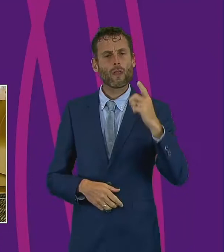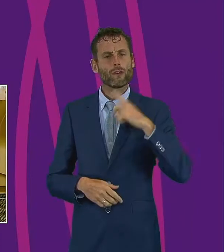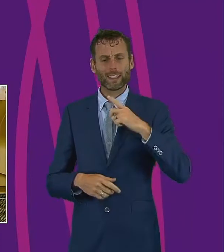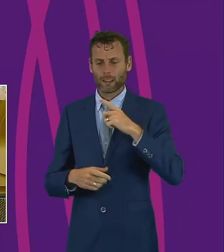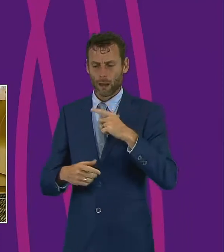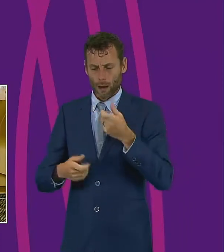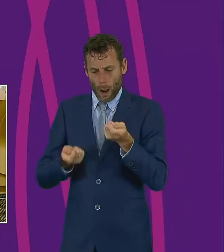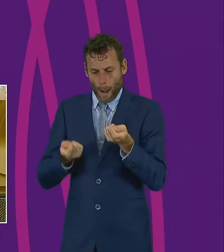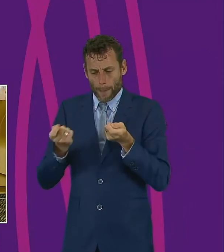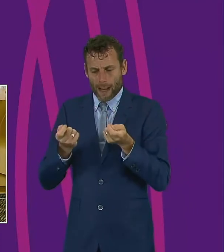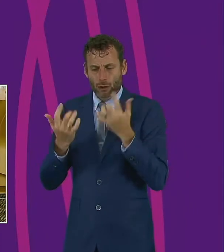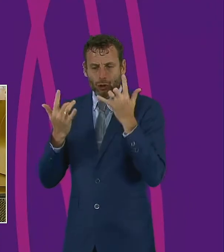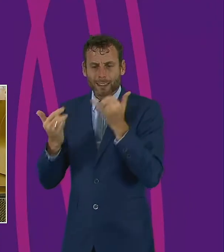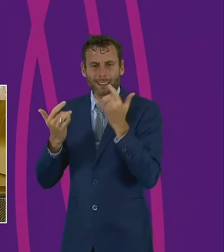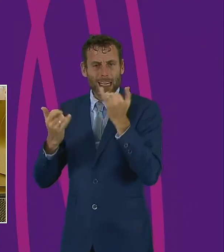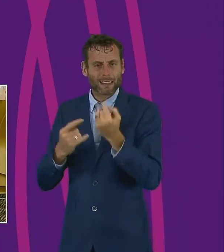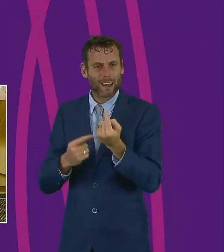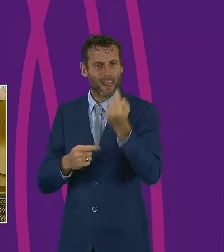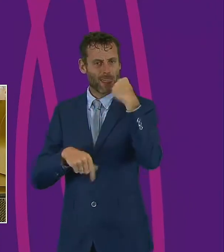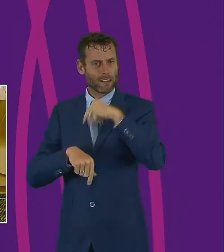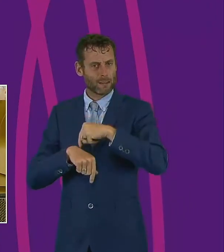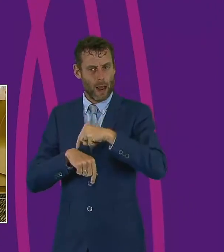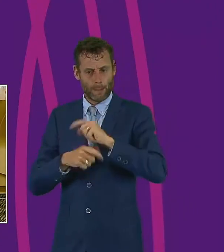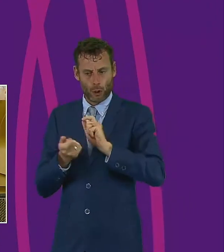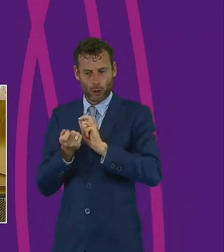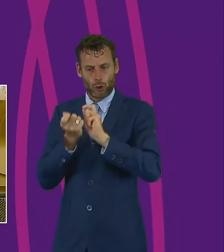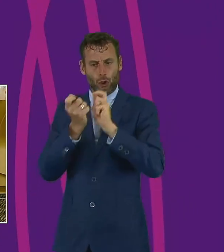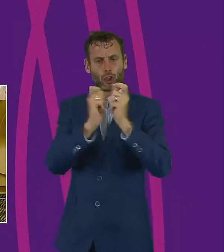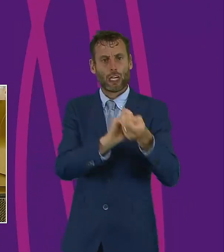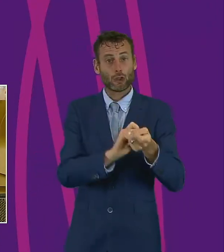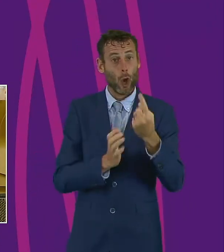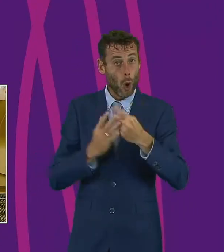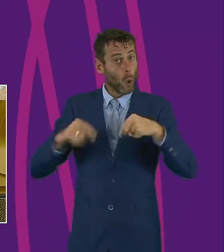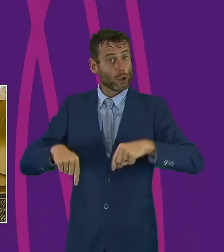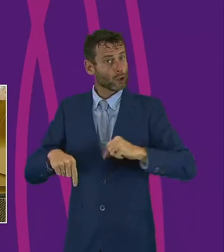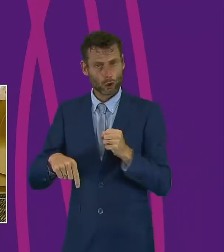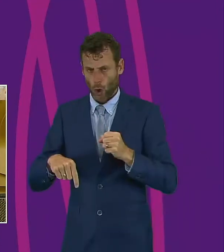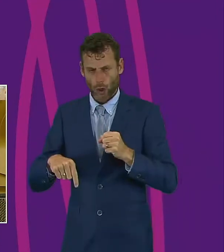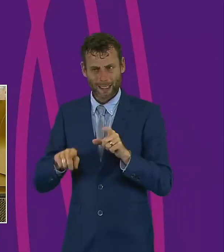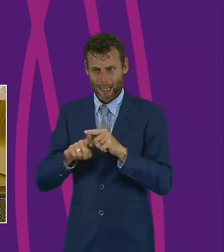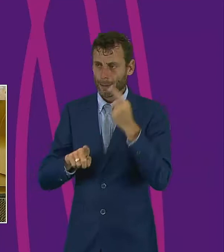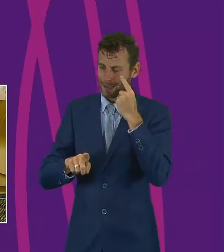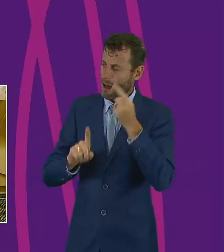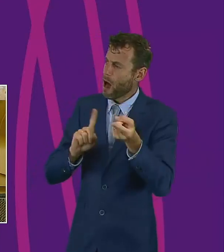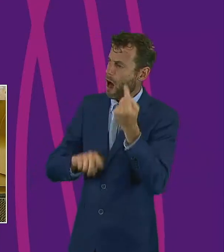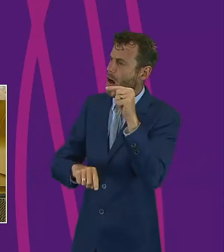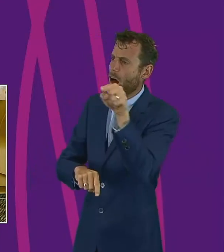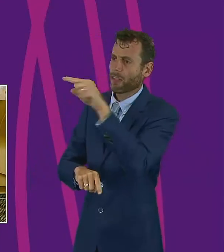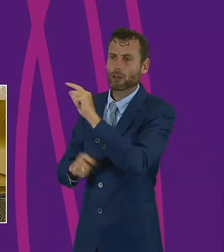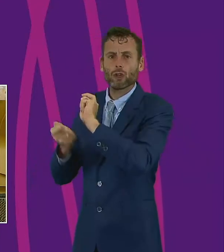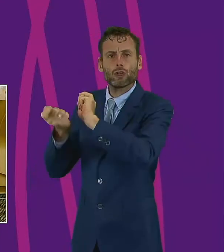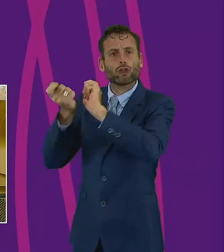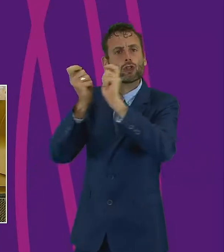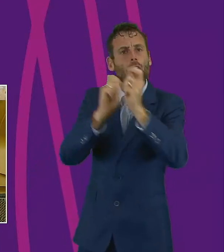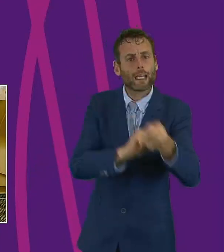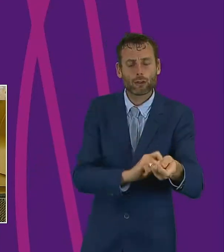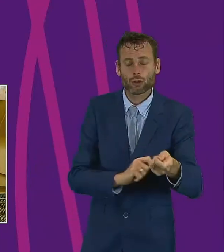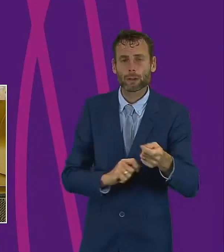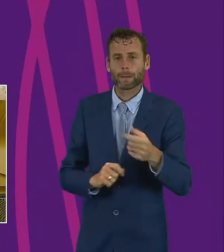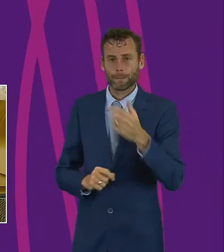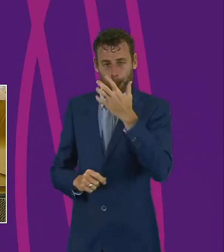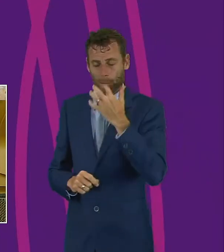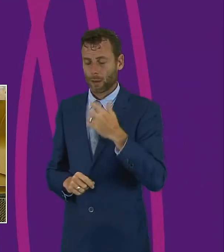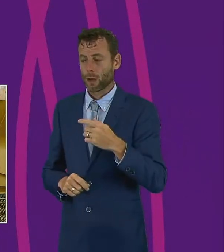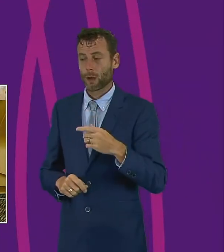in England, although the detail of the policy positions will differ, it is similar in England, it is similar in Wales, it's been similar in other countries, is that